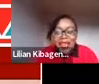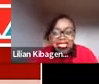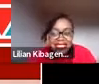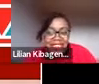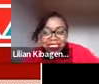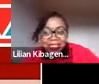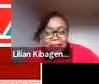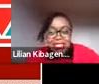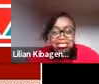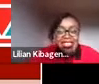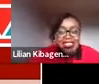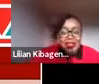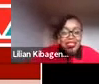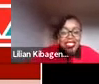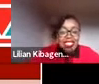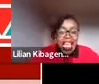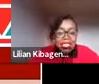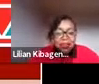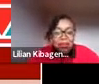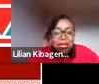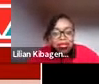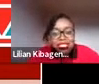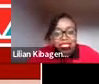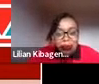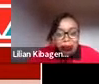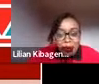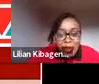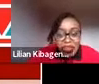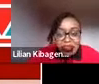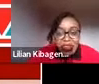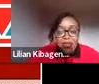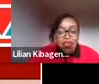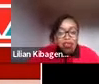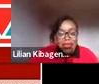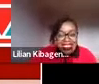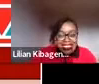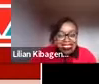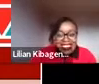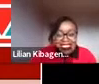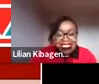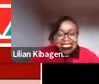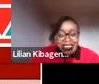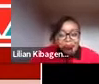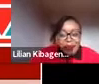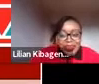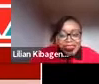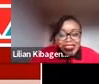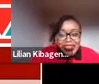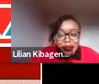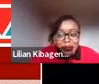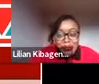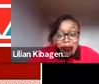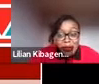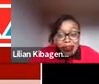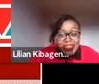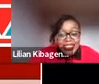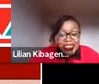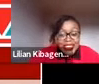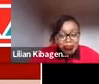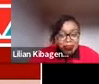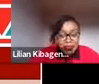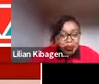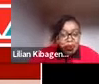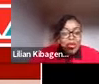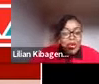who's the first runners-up in this category, is Ivy Melody Chepkoech from SEK St. Paul Sertud Primary